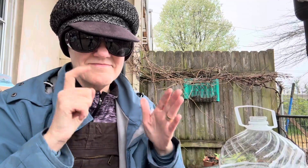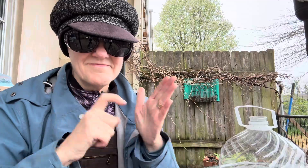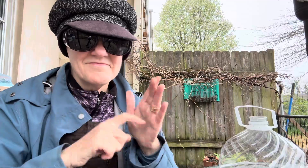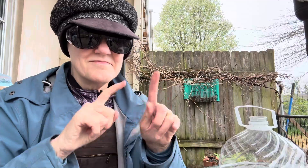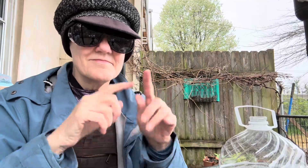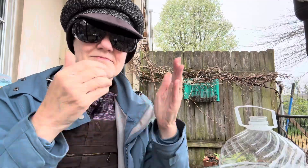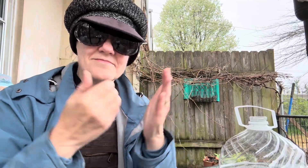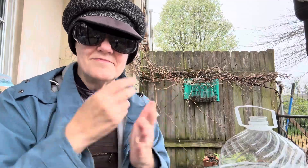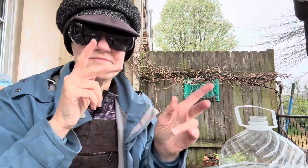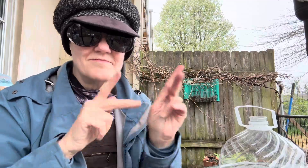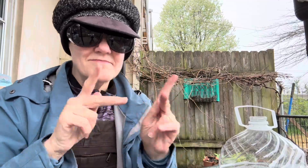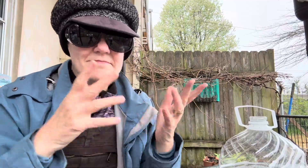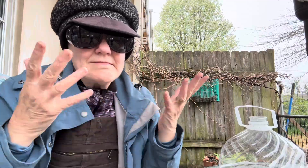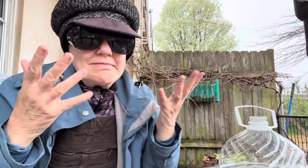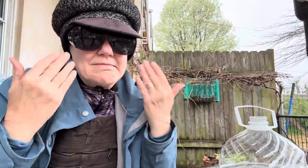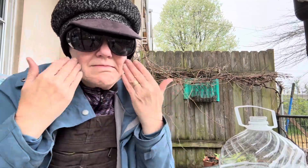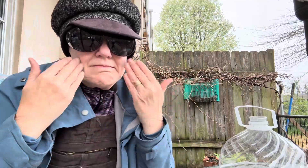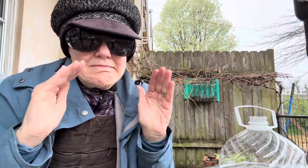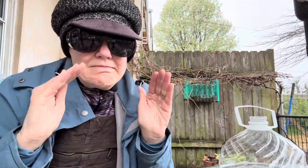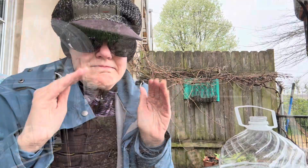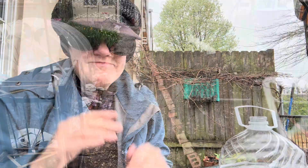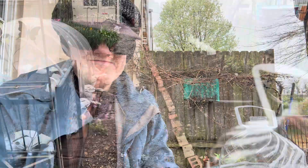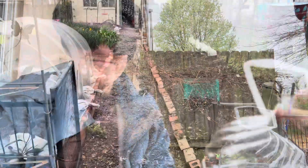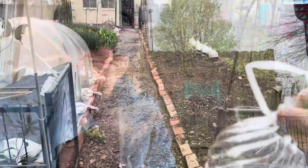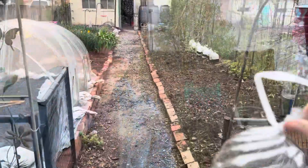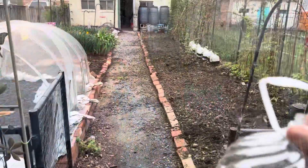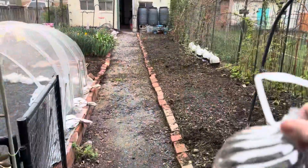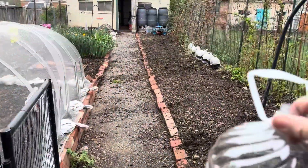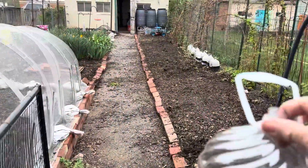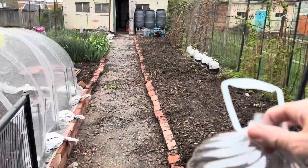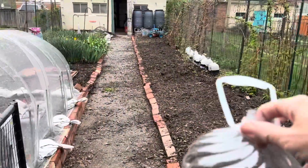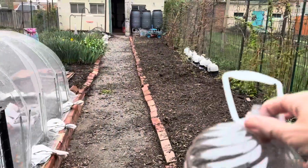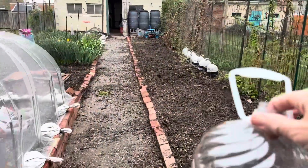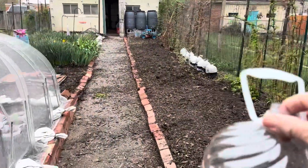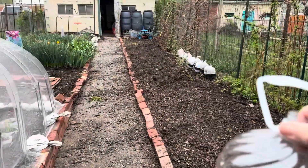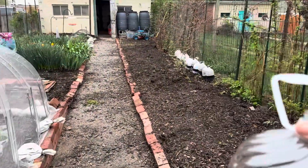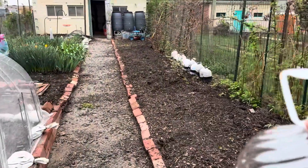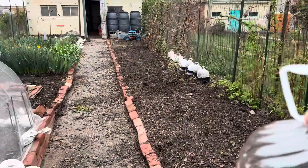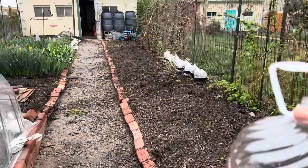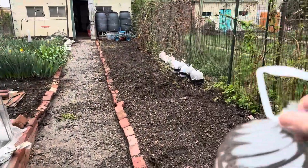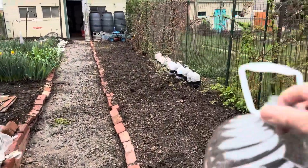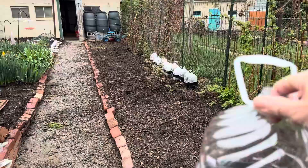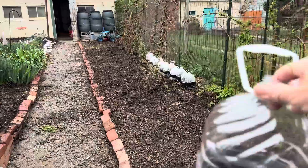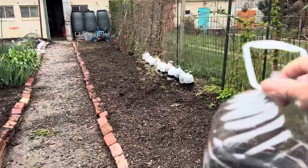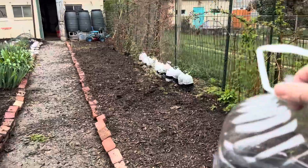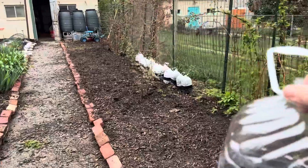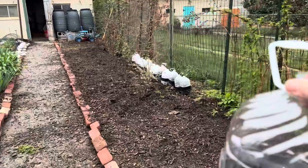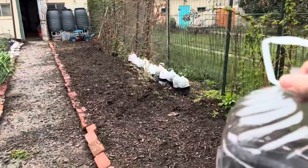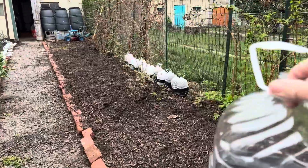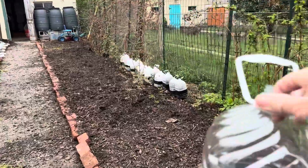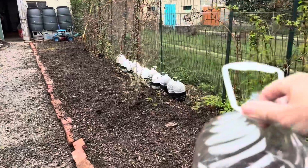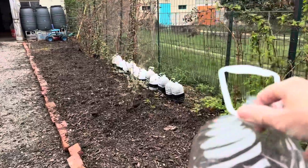I'm experienced. I would recognize the seedling, but some people new to gardening, it'll make them confused.